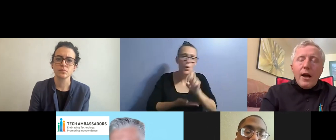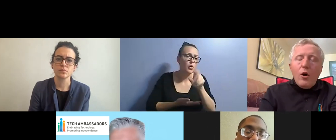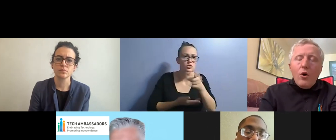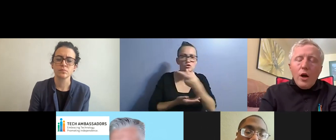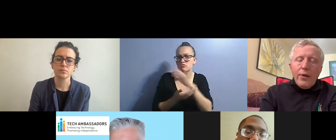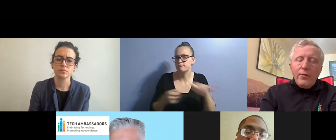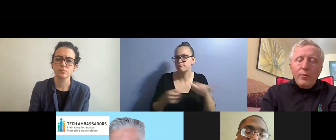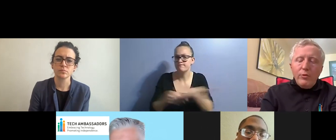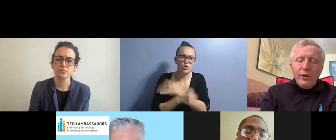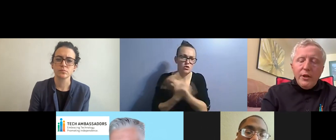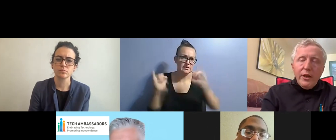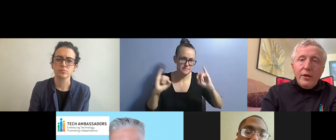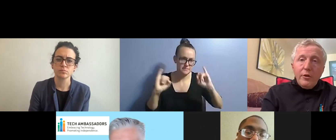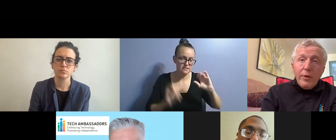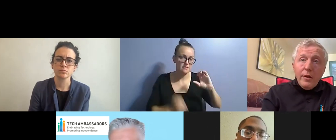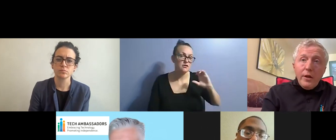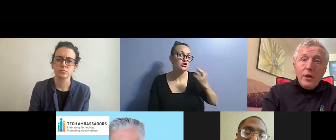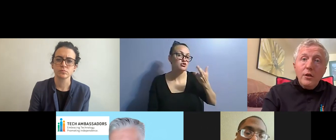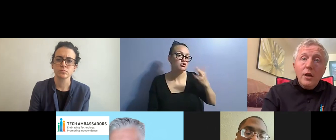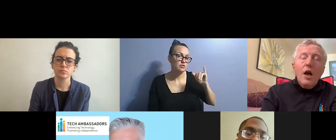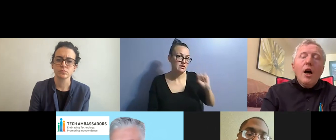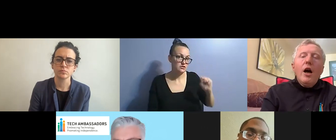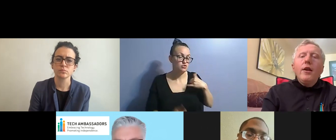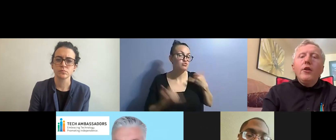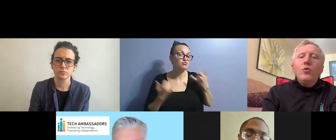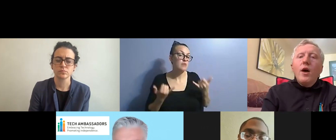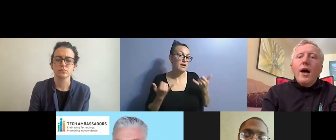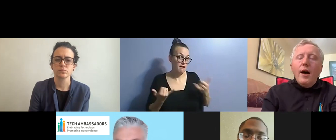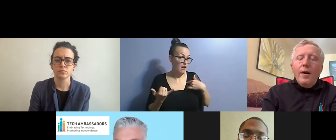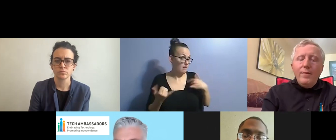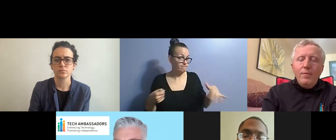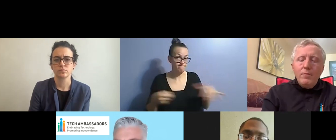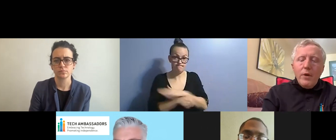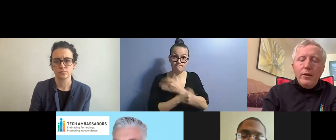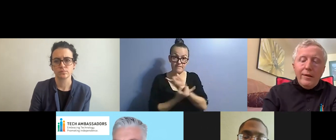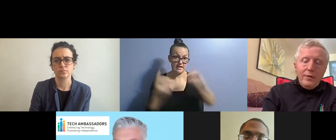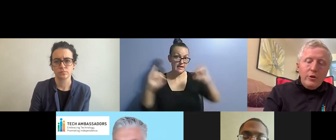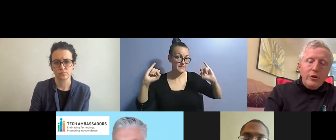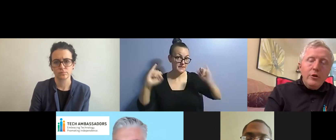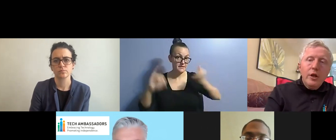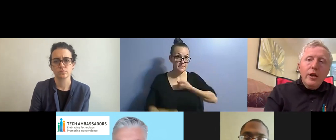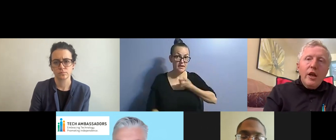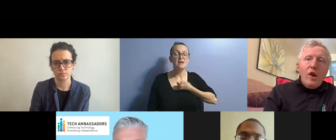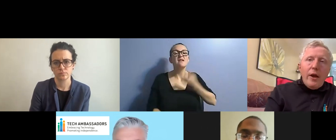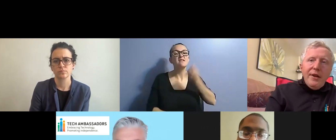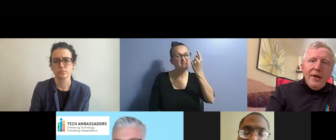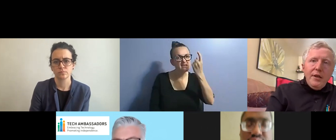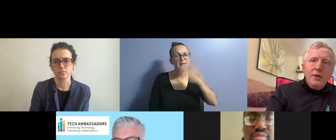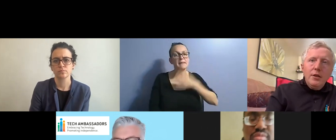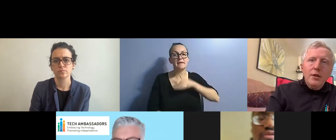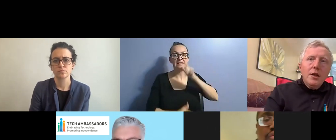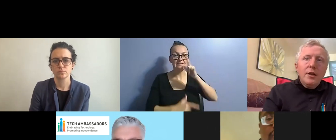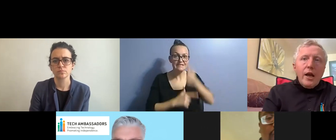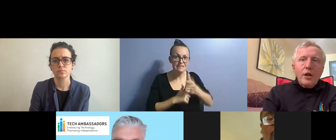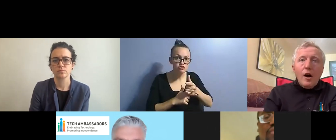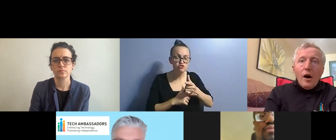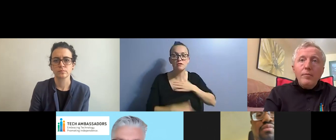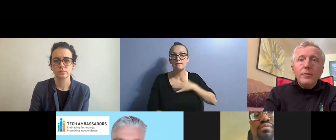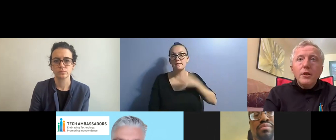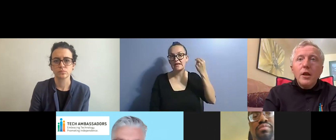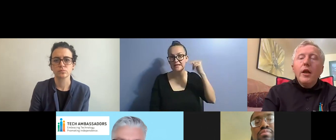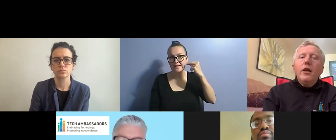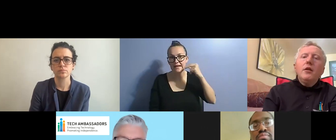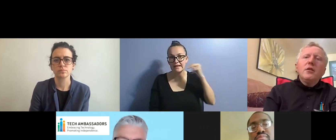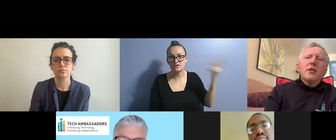Right now I'm completely independent. I do have my sister and my niece that